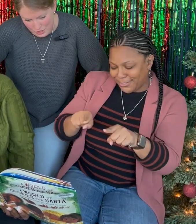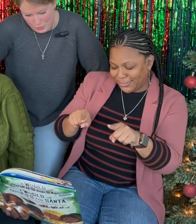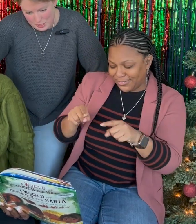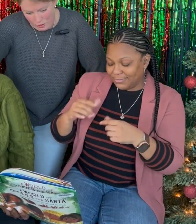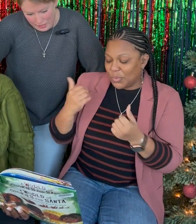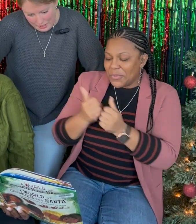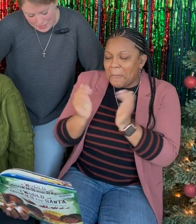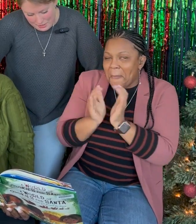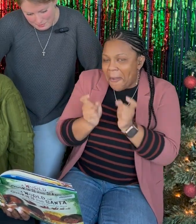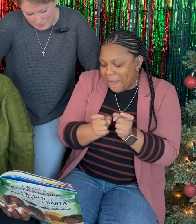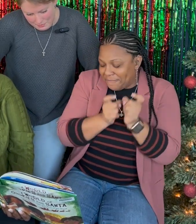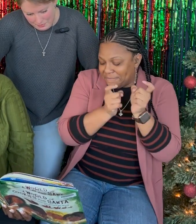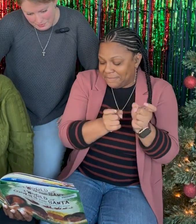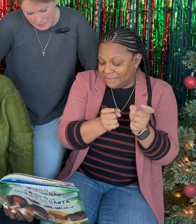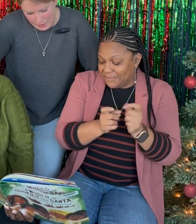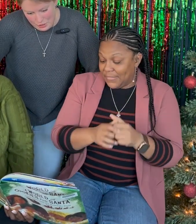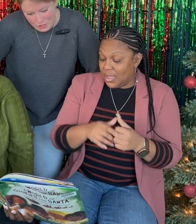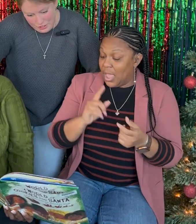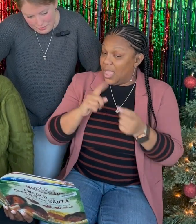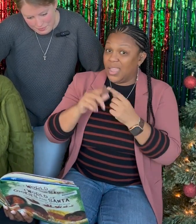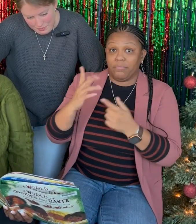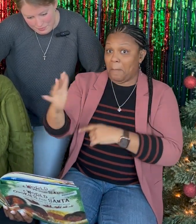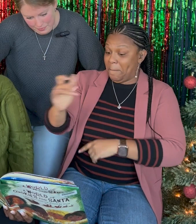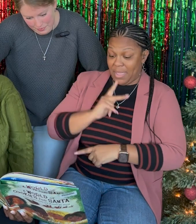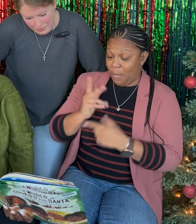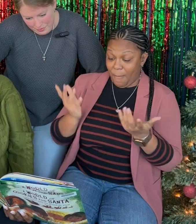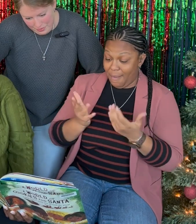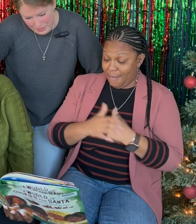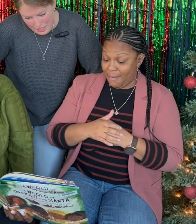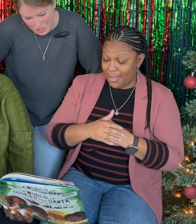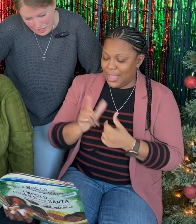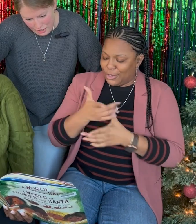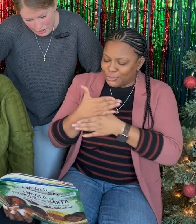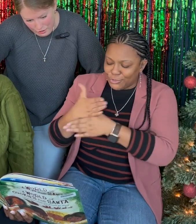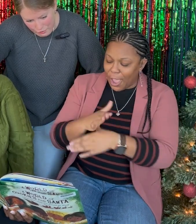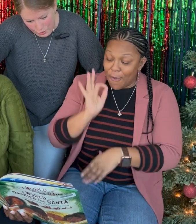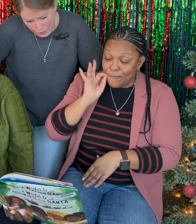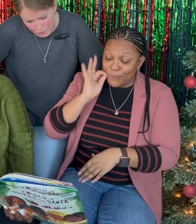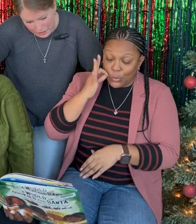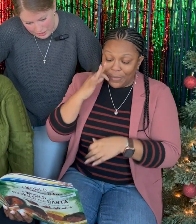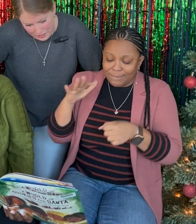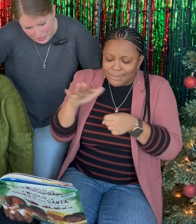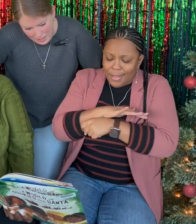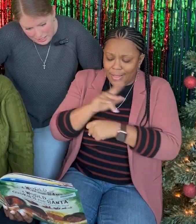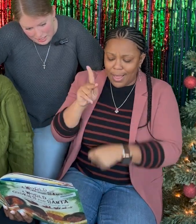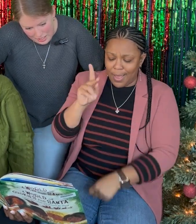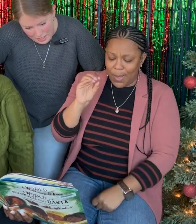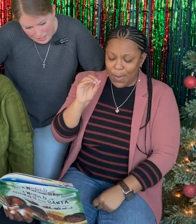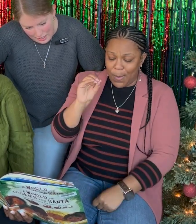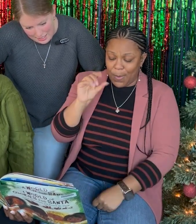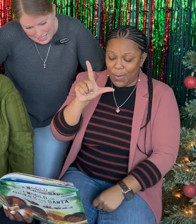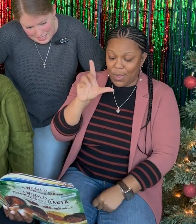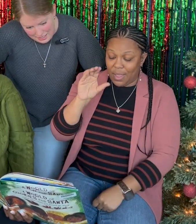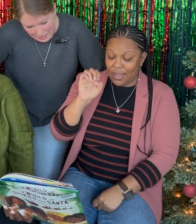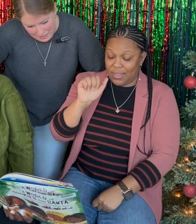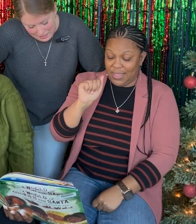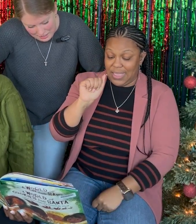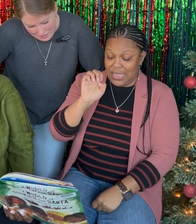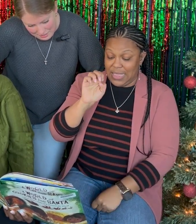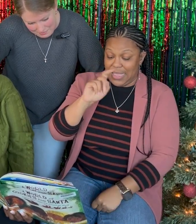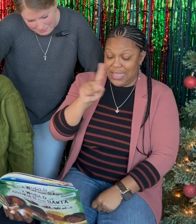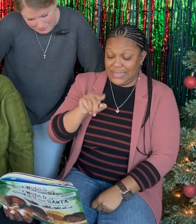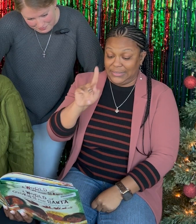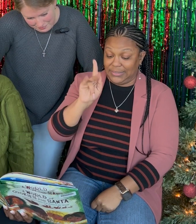their answers with small gifts. In return, they share fruit-filled kalazeski